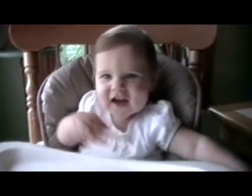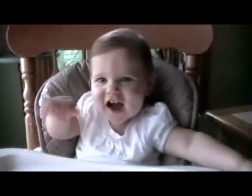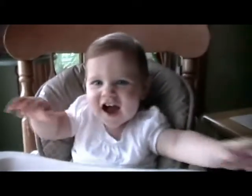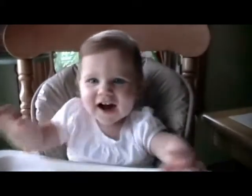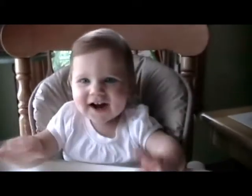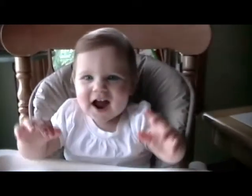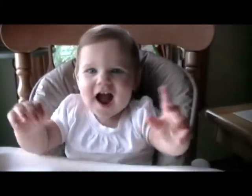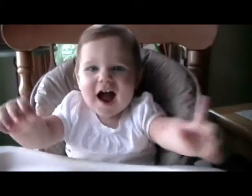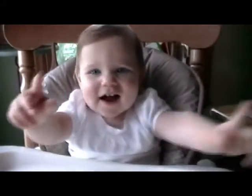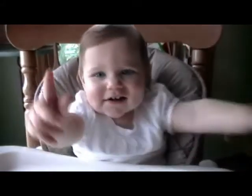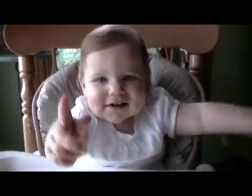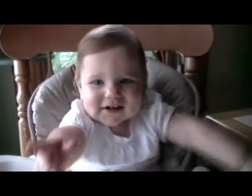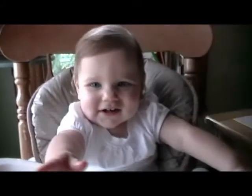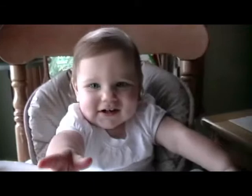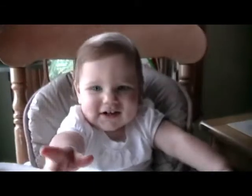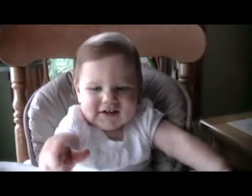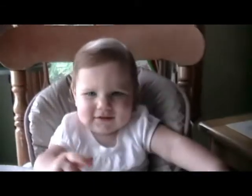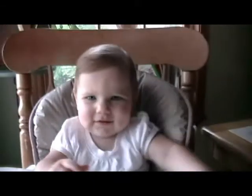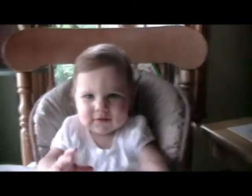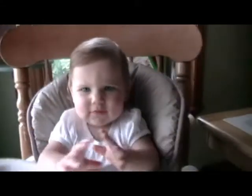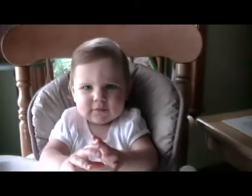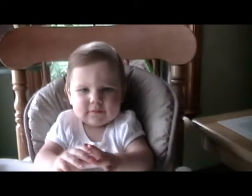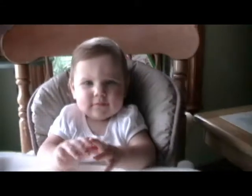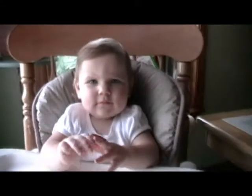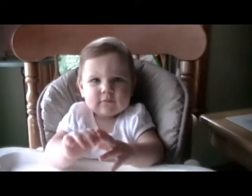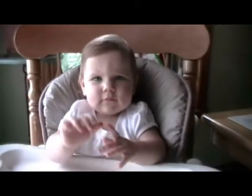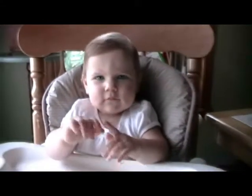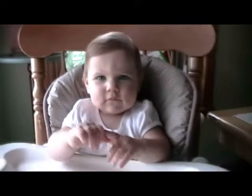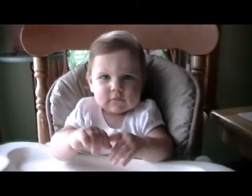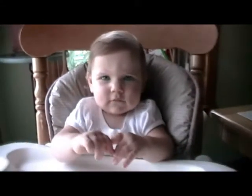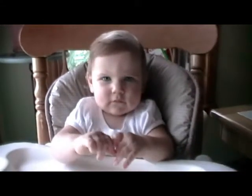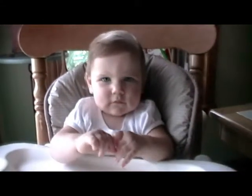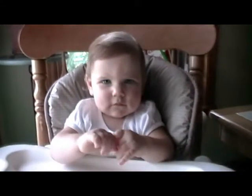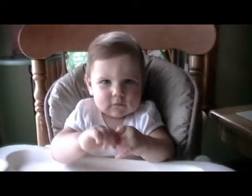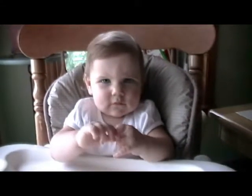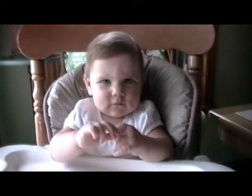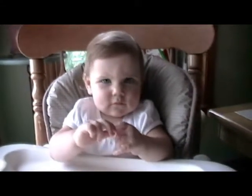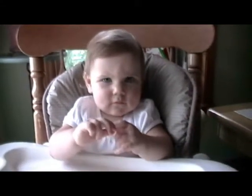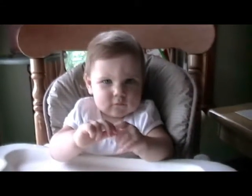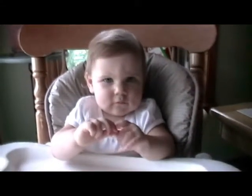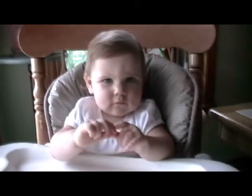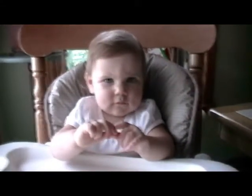You're doing so well. Hey, how about can you say stop?